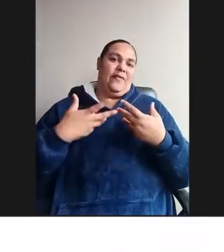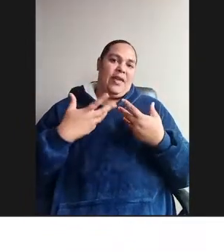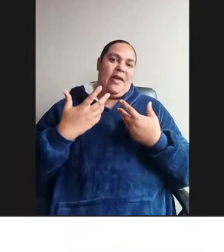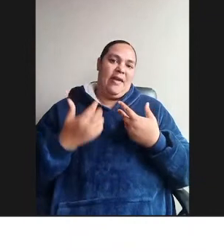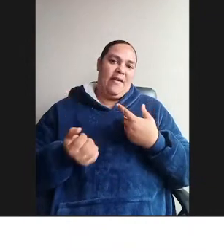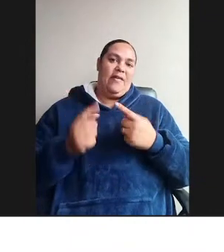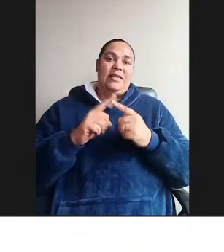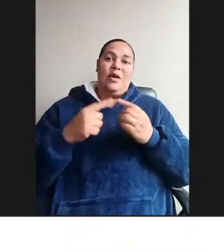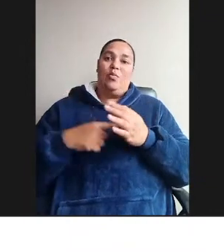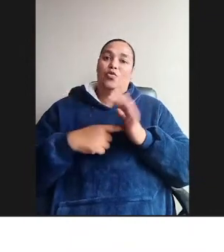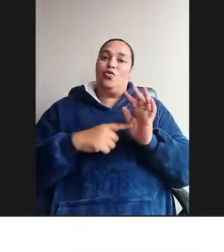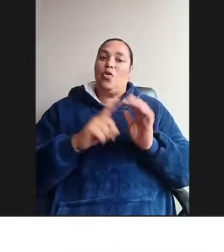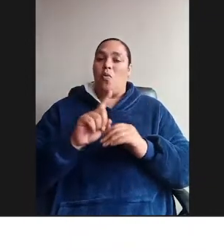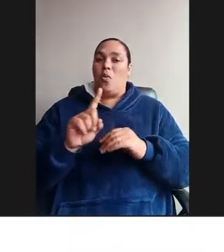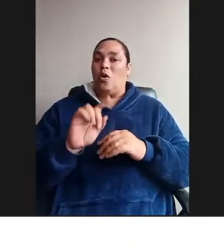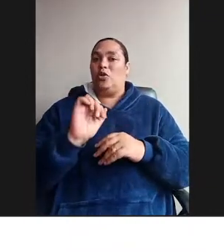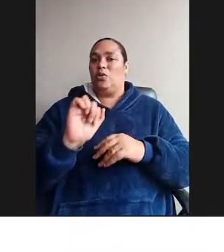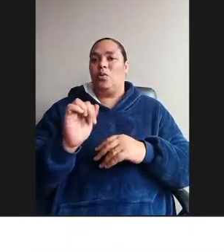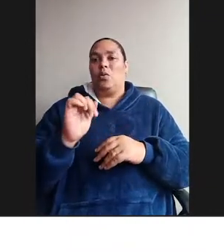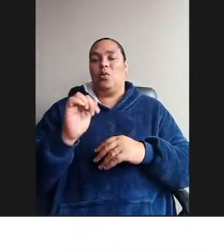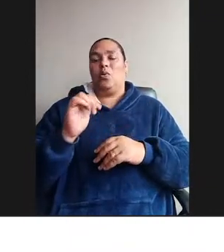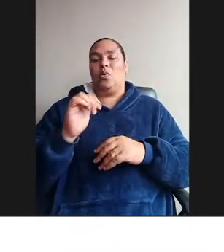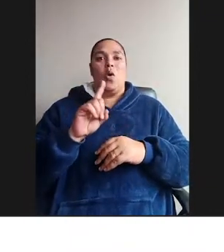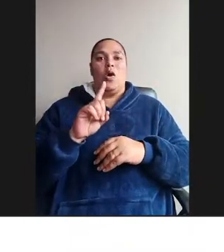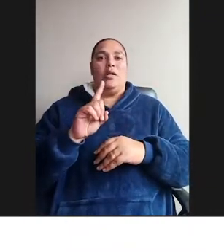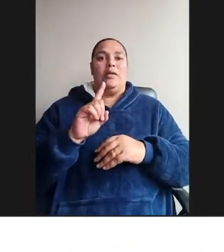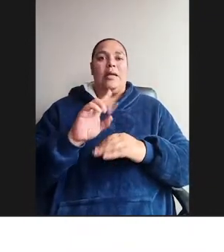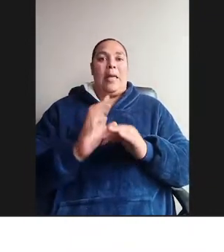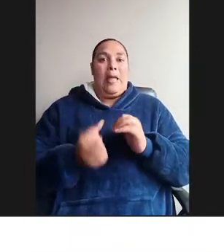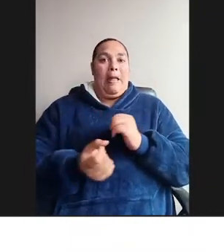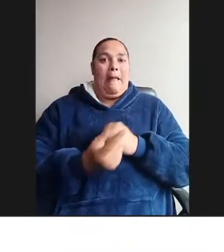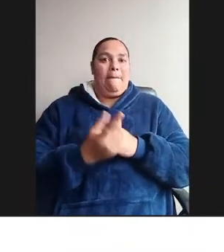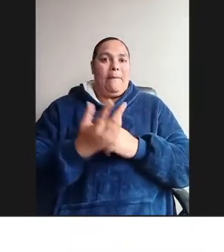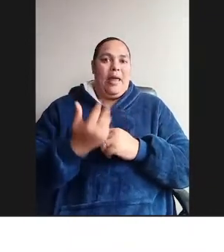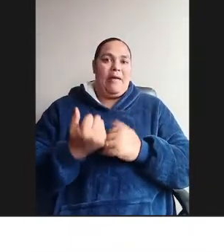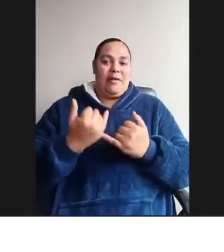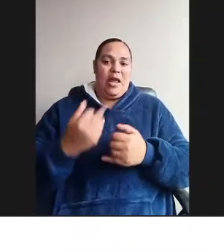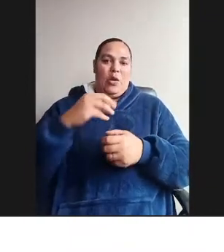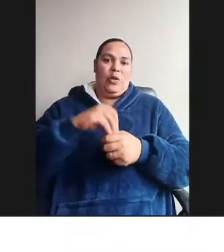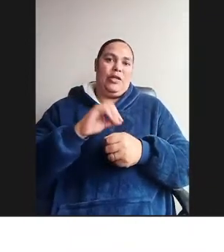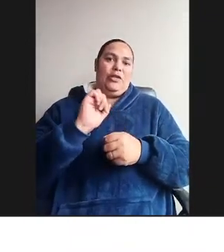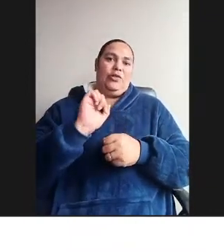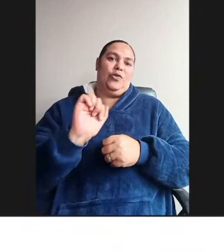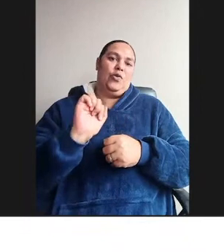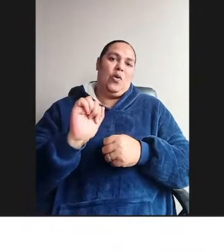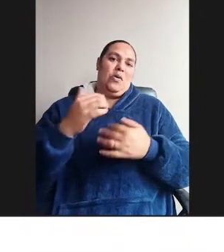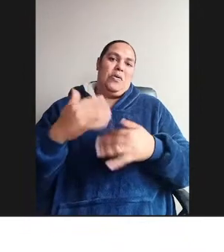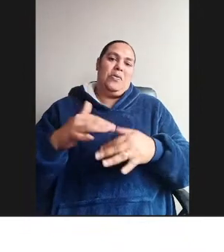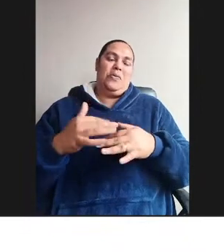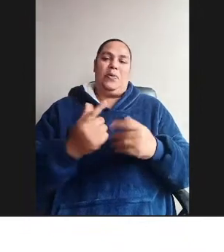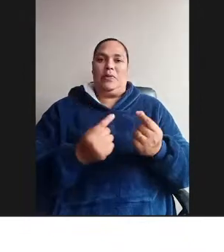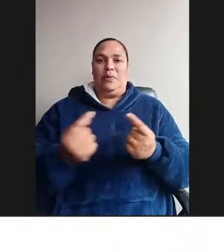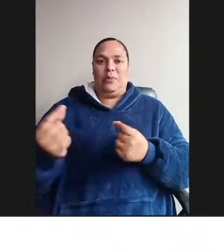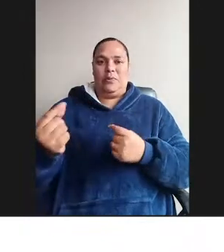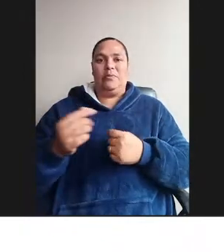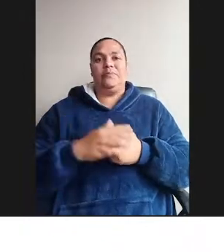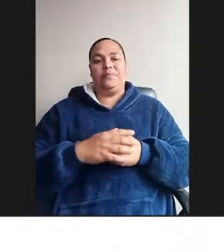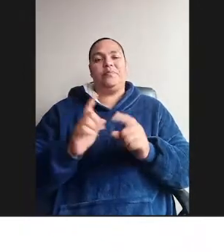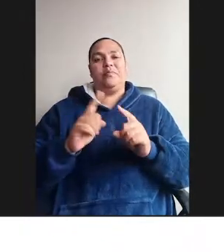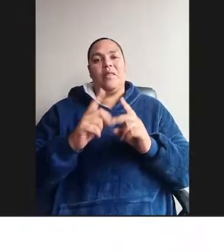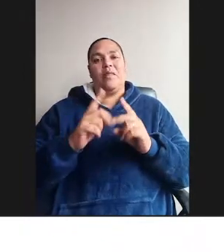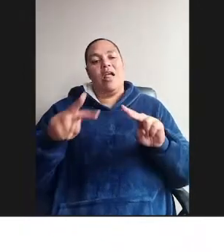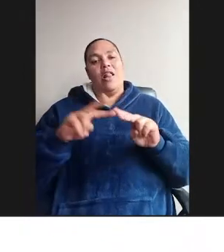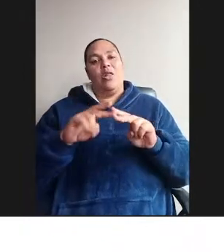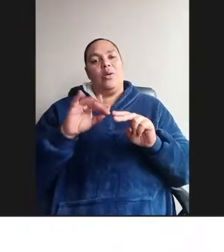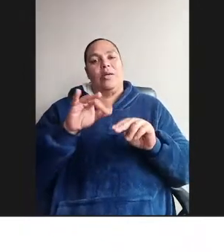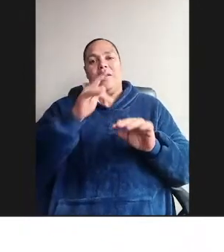that what is happening now, it sort of adds value in the public